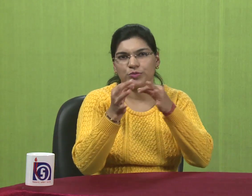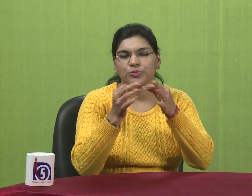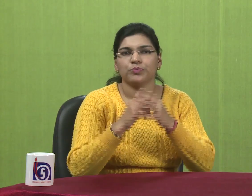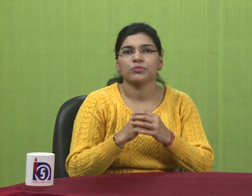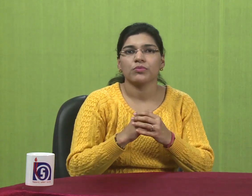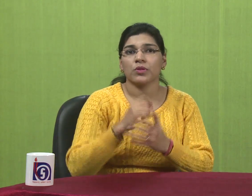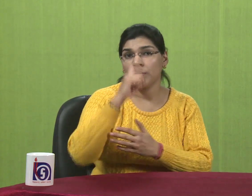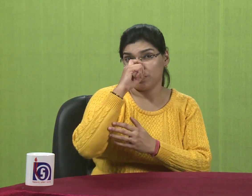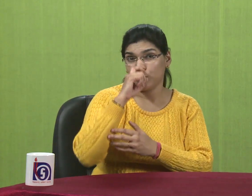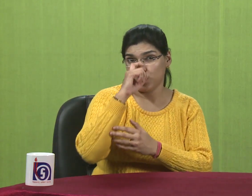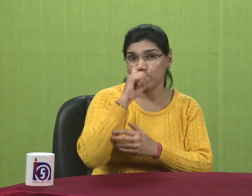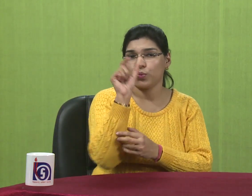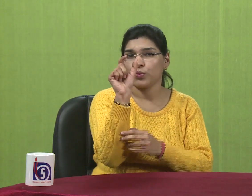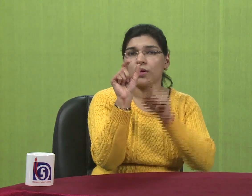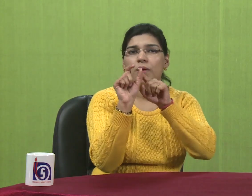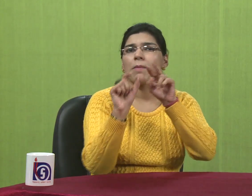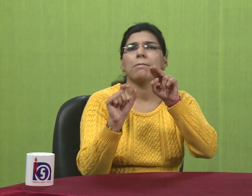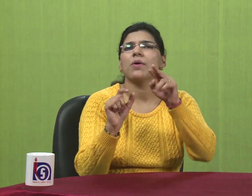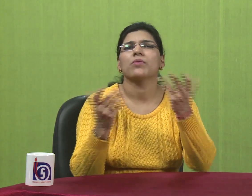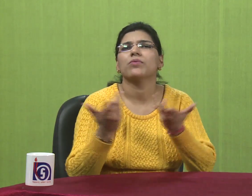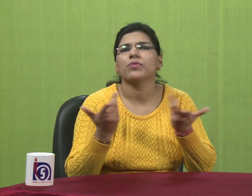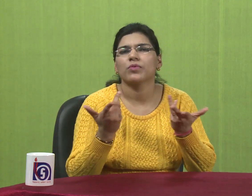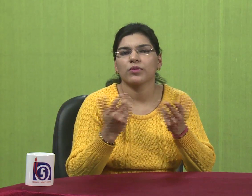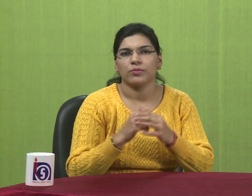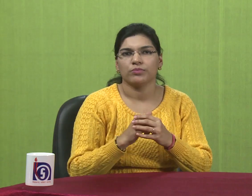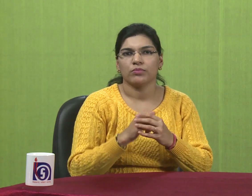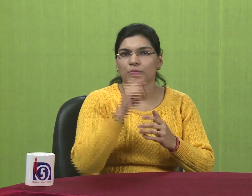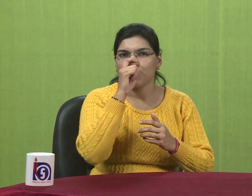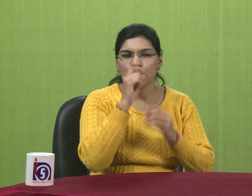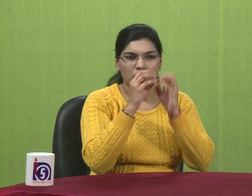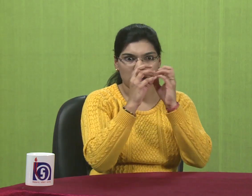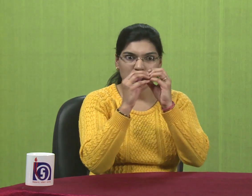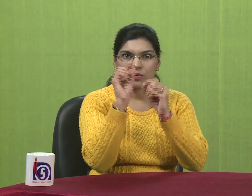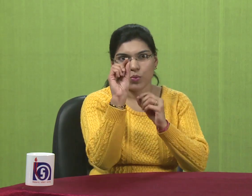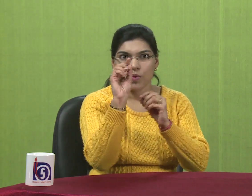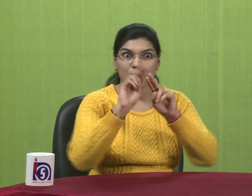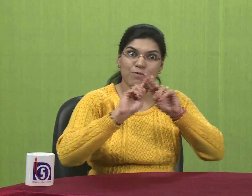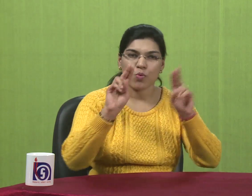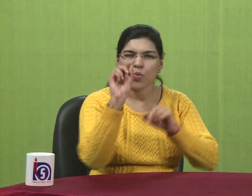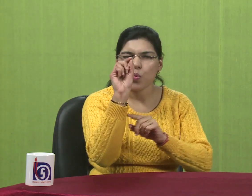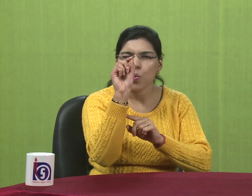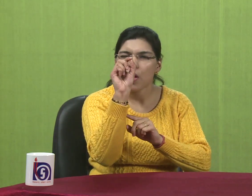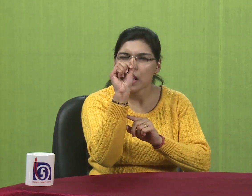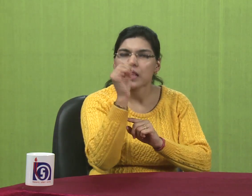I will explain you how. So the blue wavy line, wrong use of word.